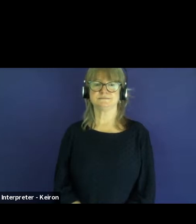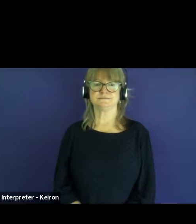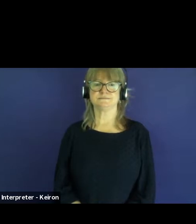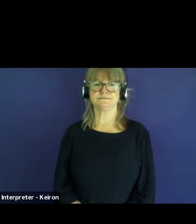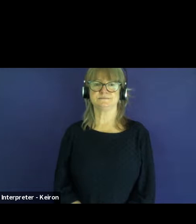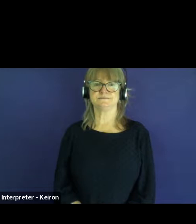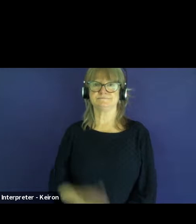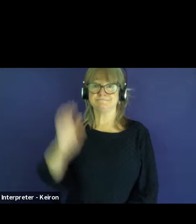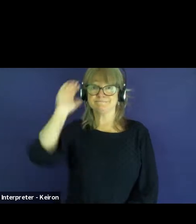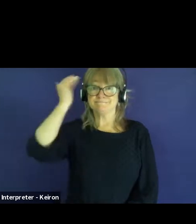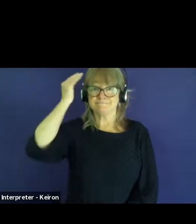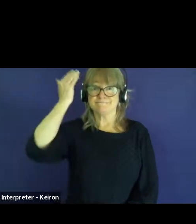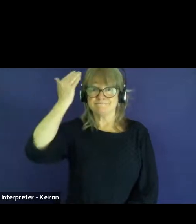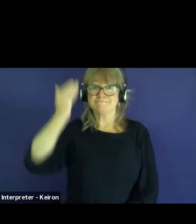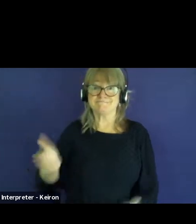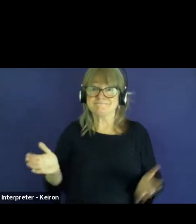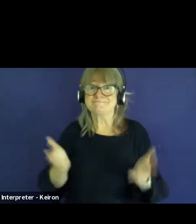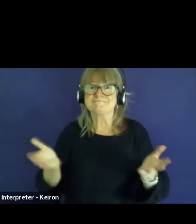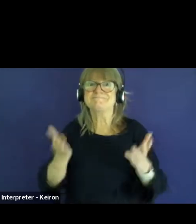Keep on working, everyone.